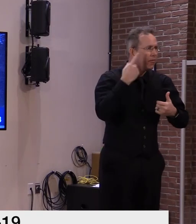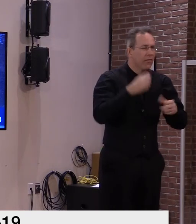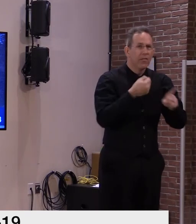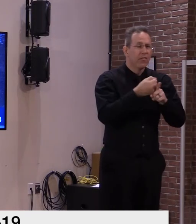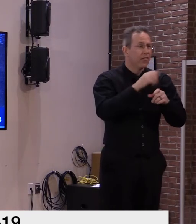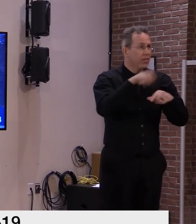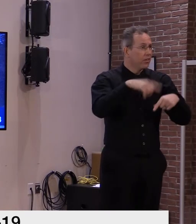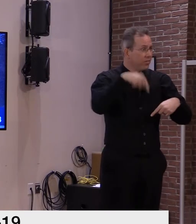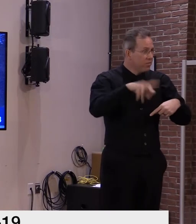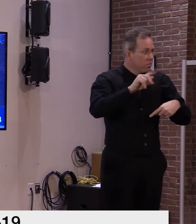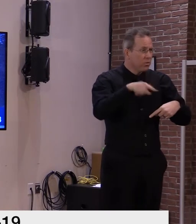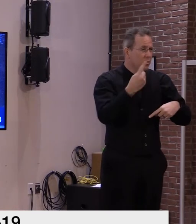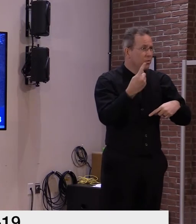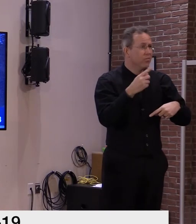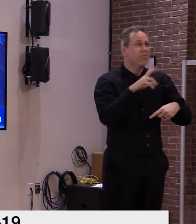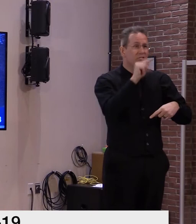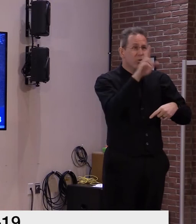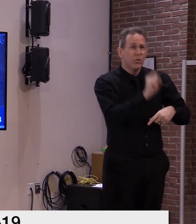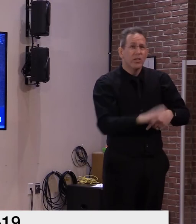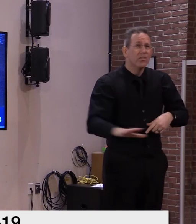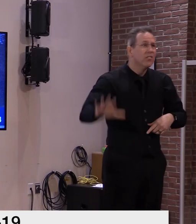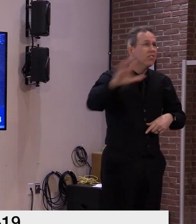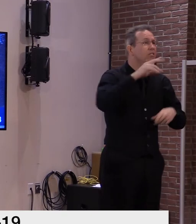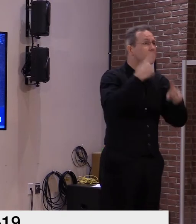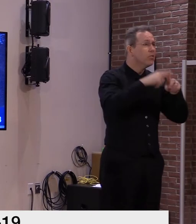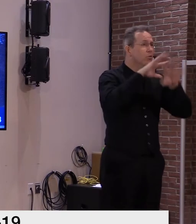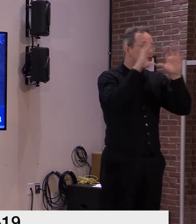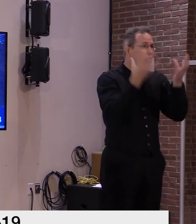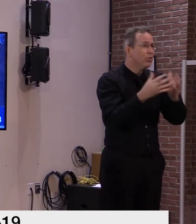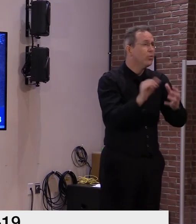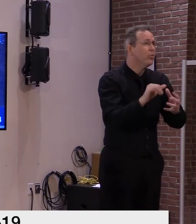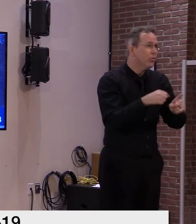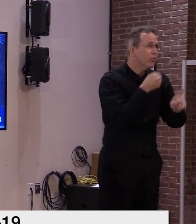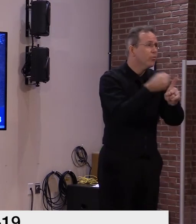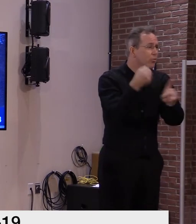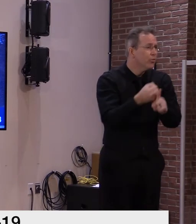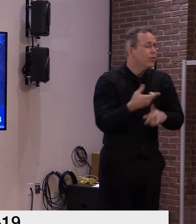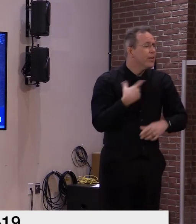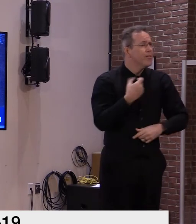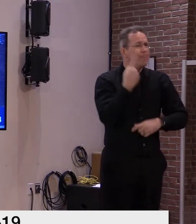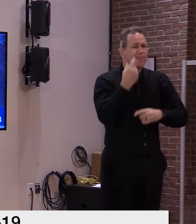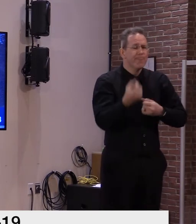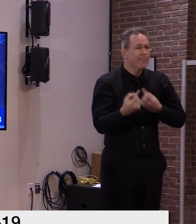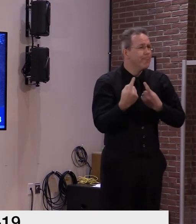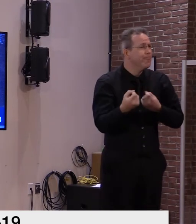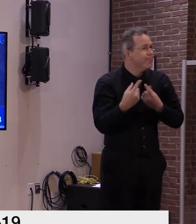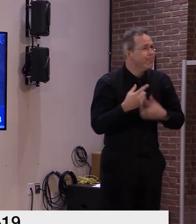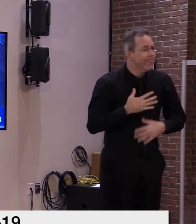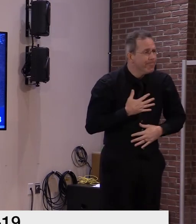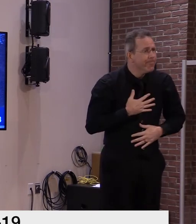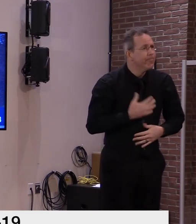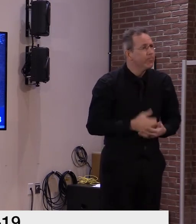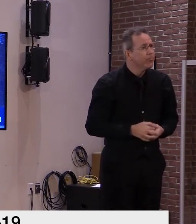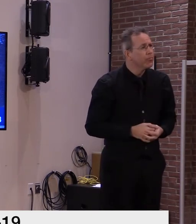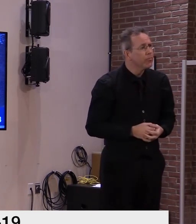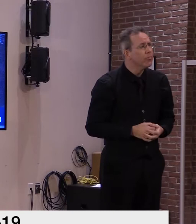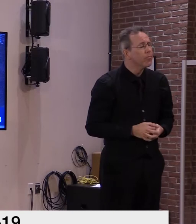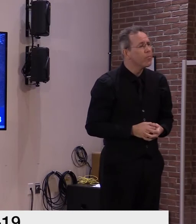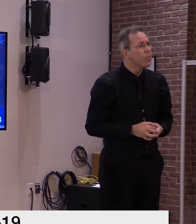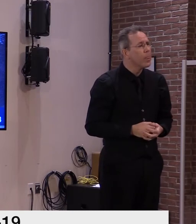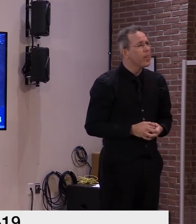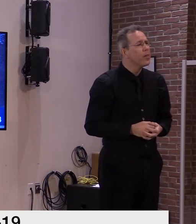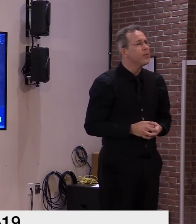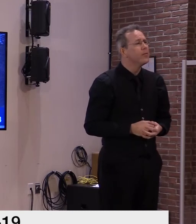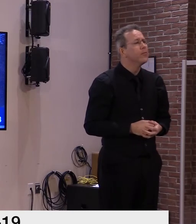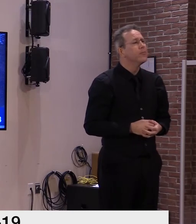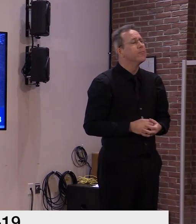for them, and my heart goes out to their situation. But I was going to make the point earlier, too. I think one of the questions I received was about how the